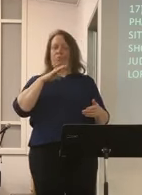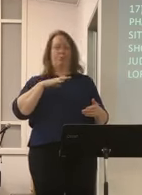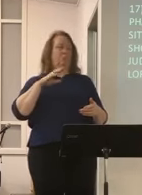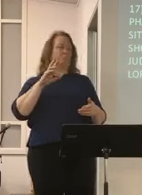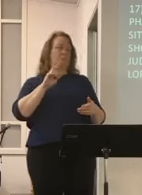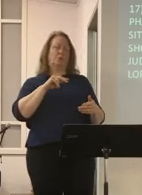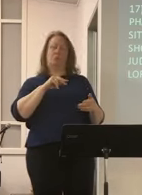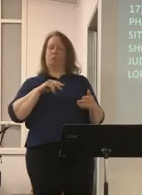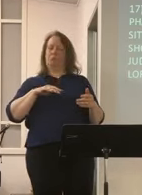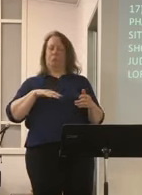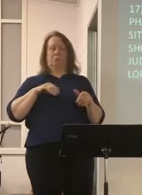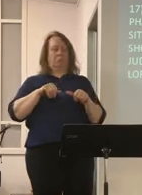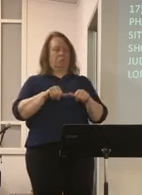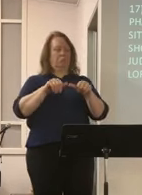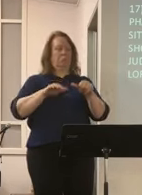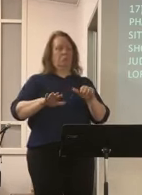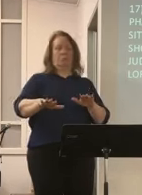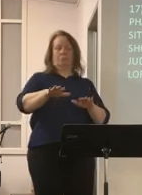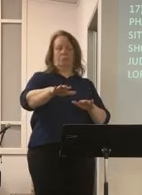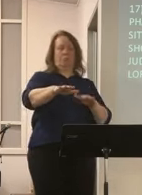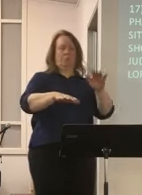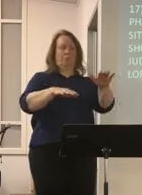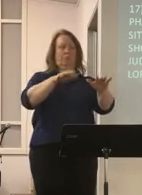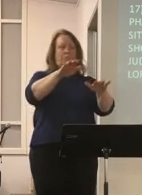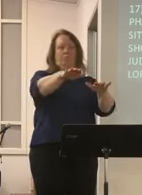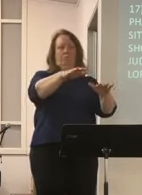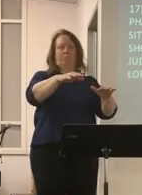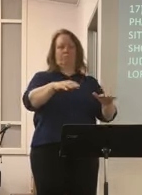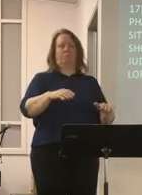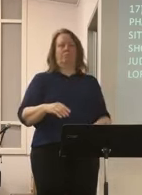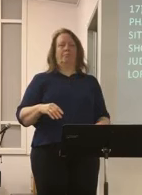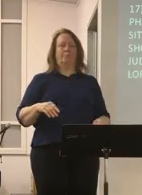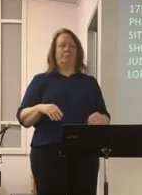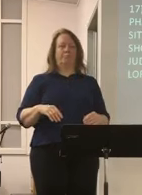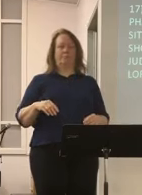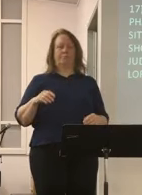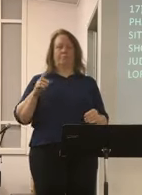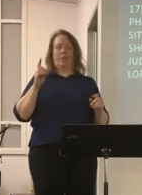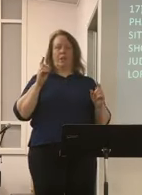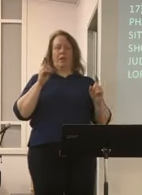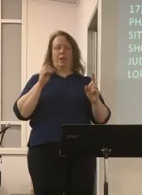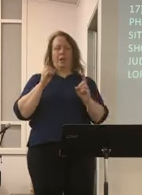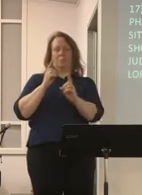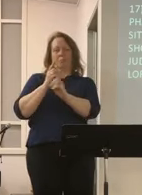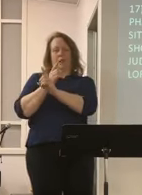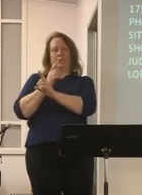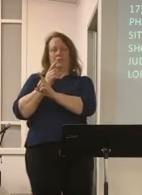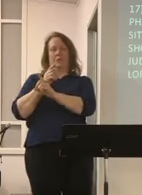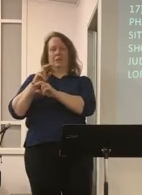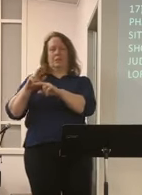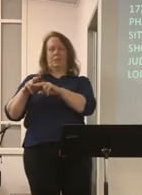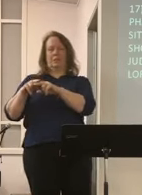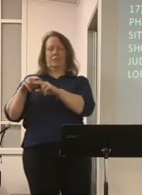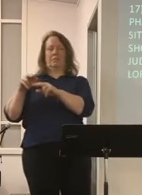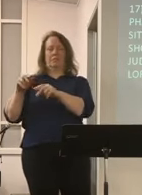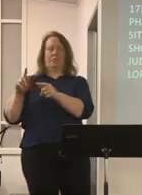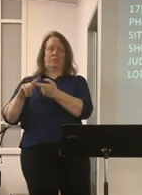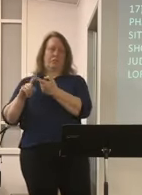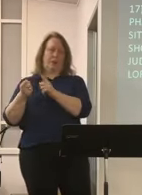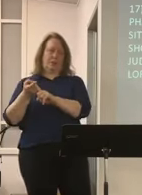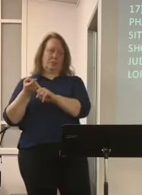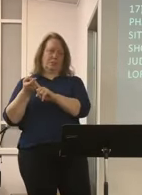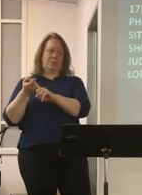it. And then she had to walk right past me and a couple of my friends sitting on these stairs. And